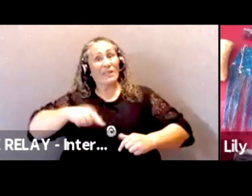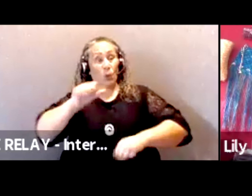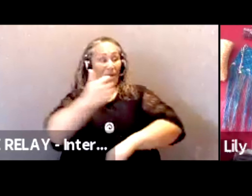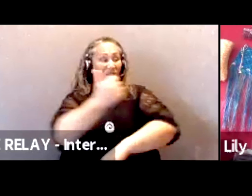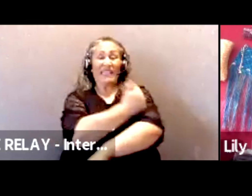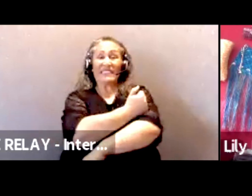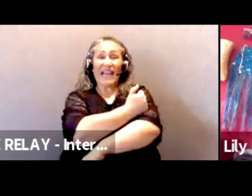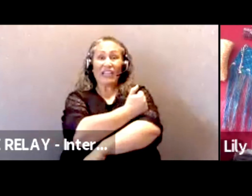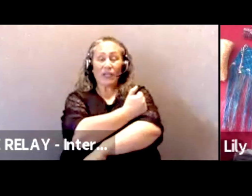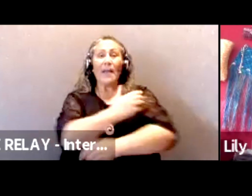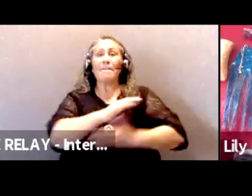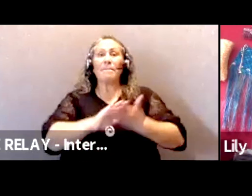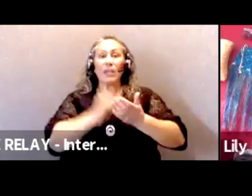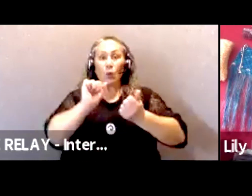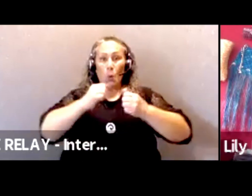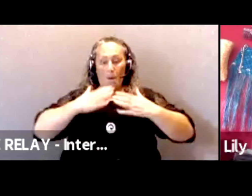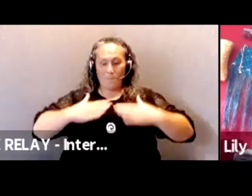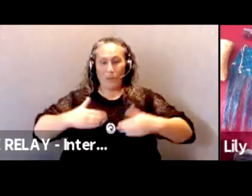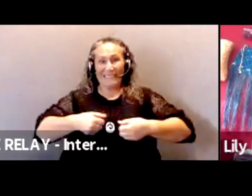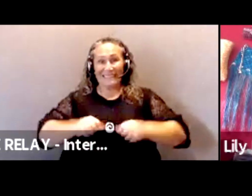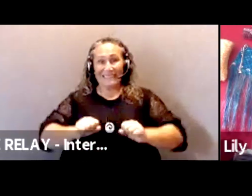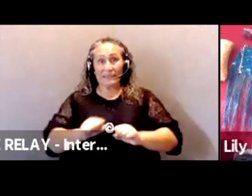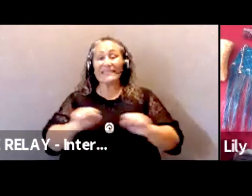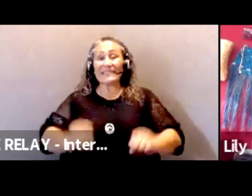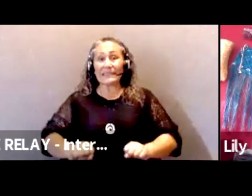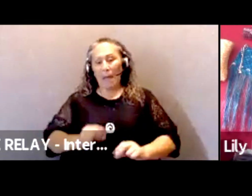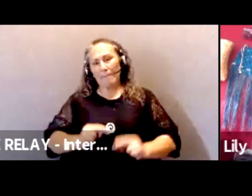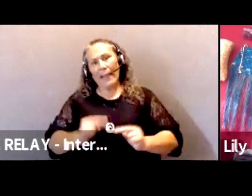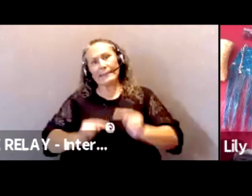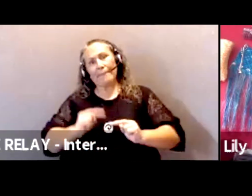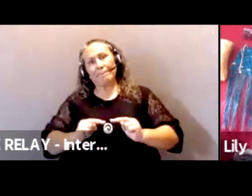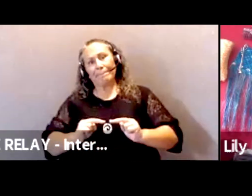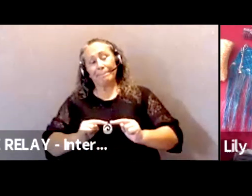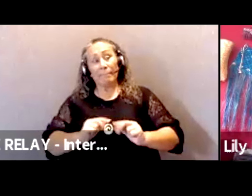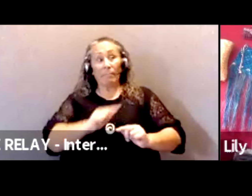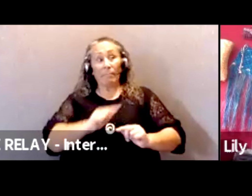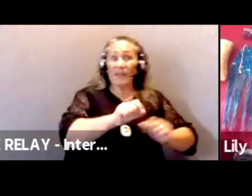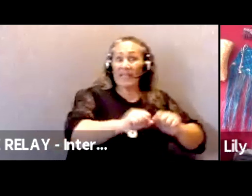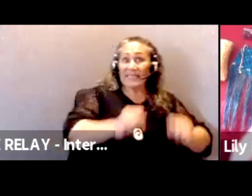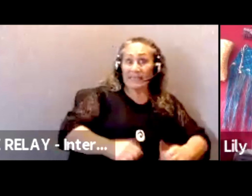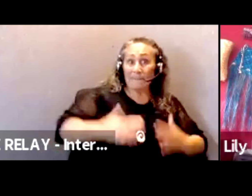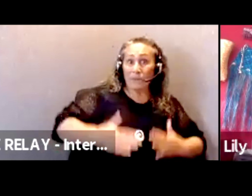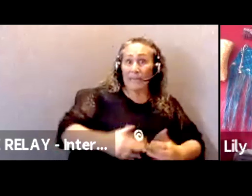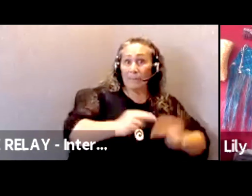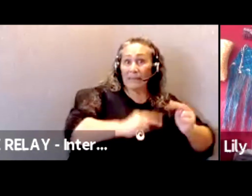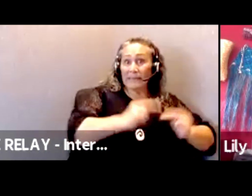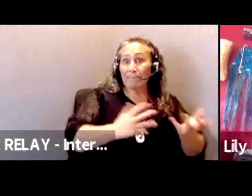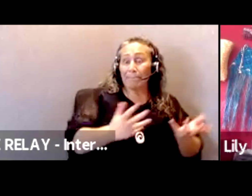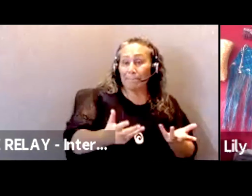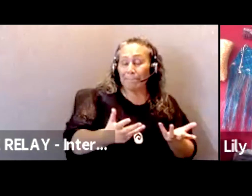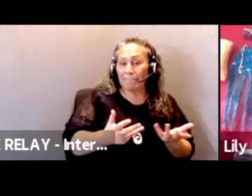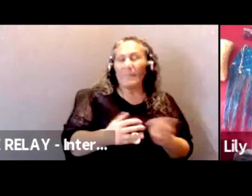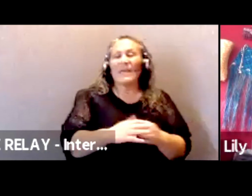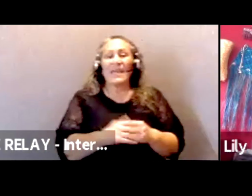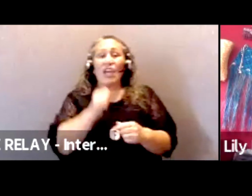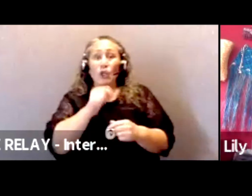COVID. And so however that happens, you know, the main thing is what happened to your immune system. So if